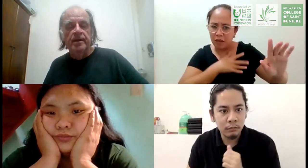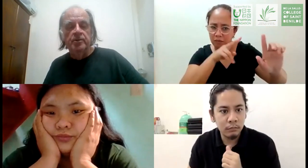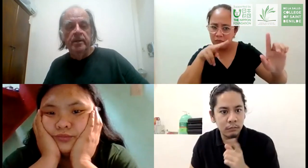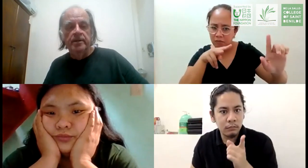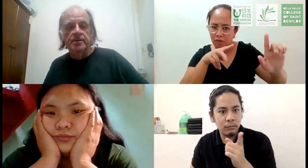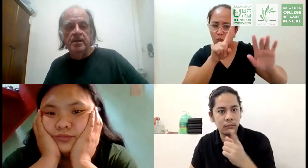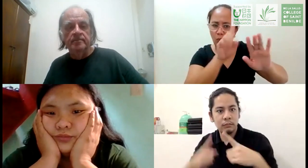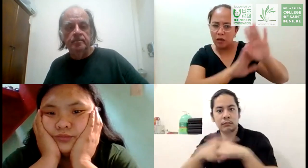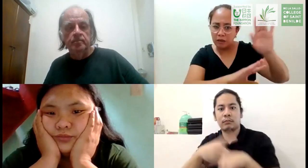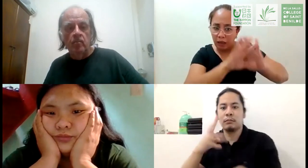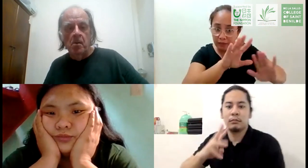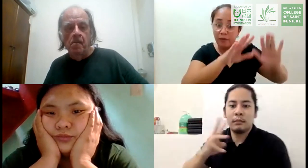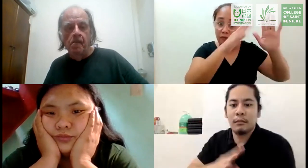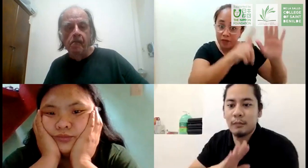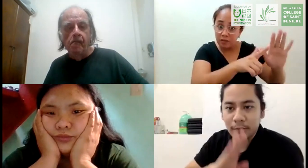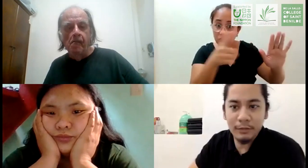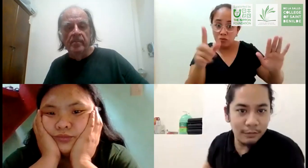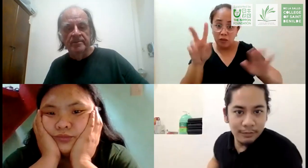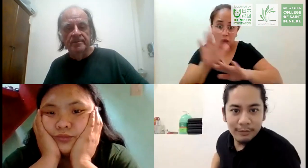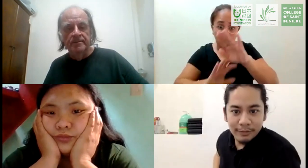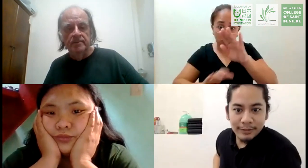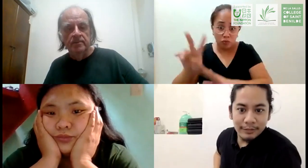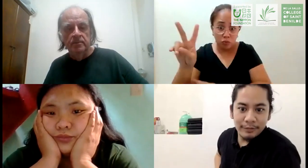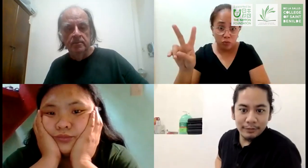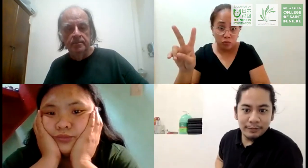followed by a two-handed sign.